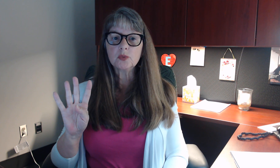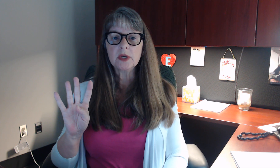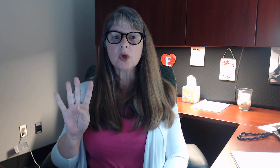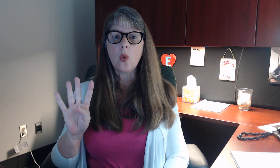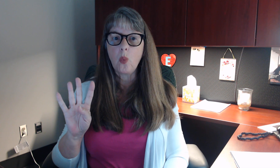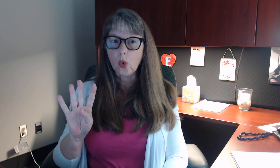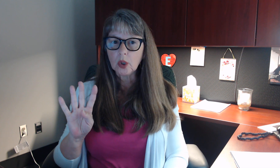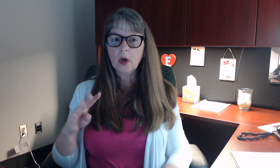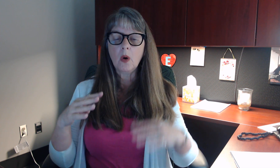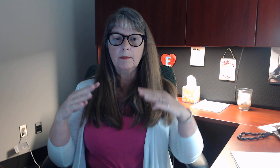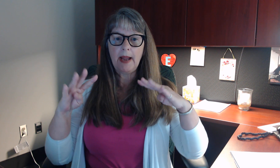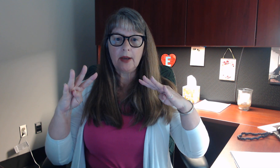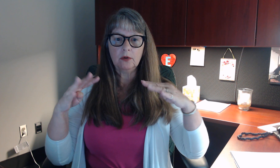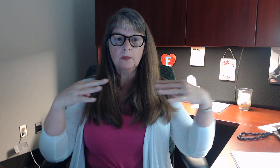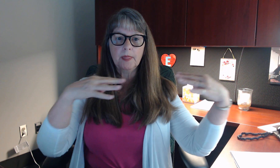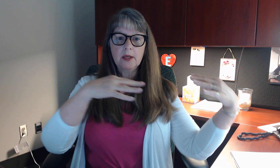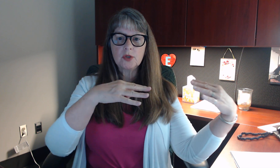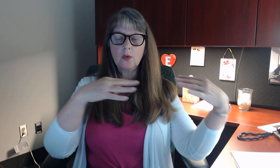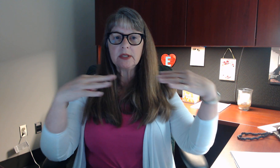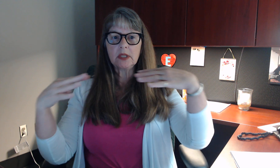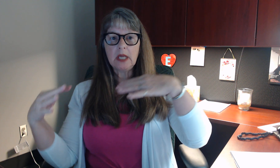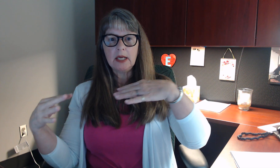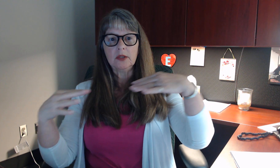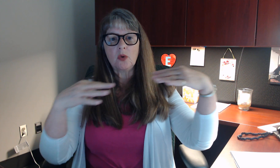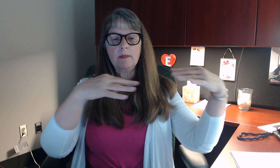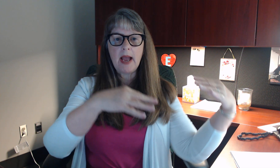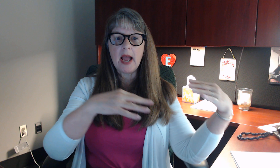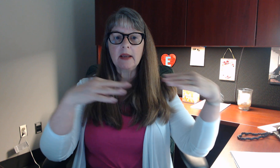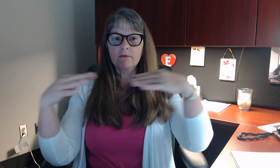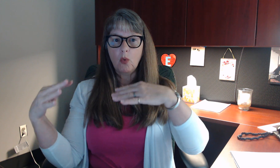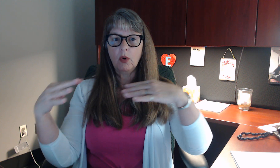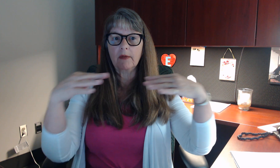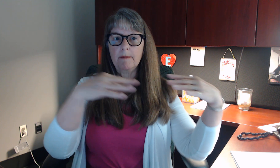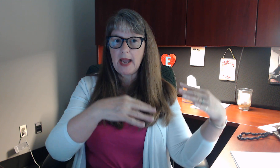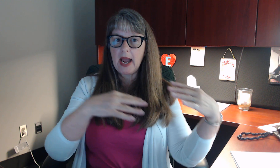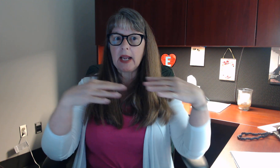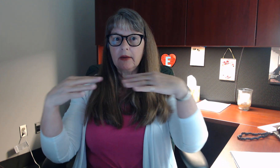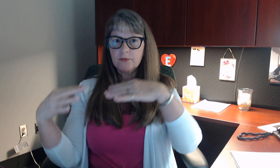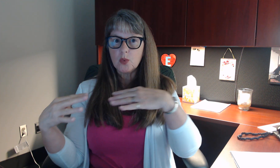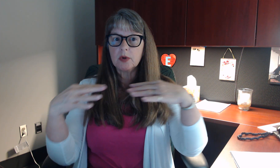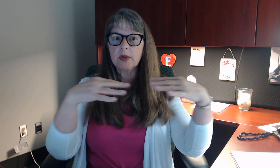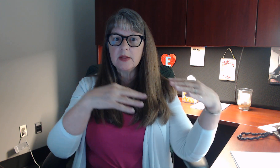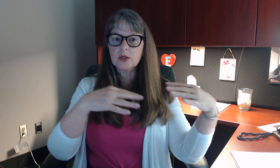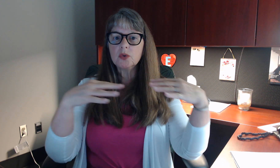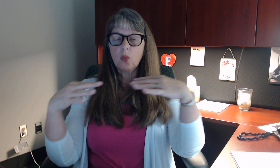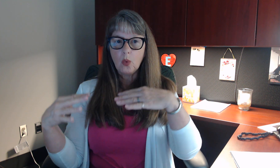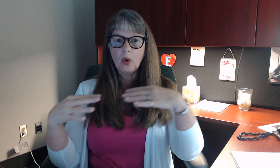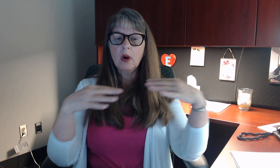is war or battle. So it's the guns going back and forth and back and forth. This is war